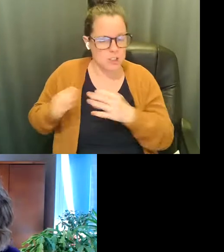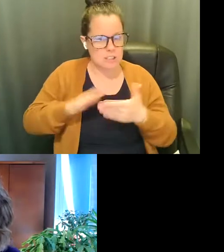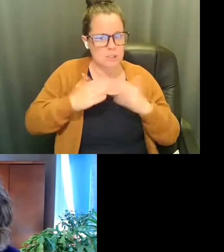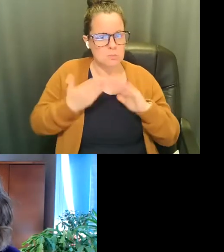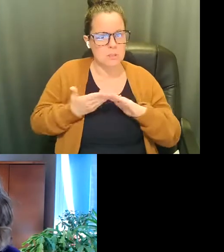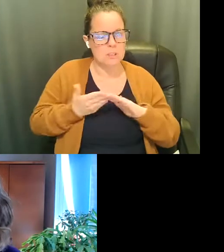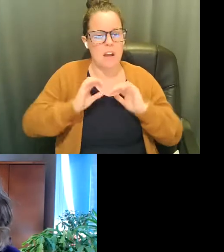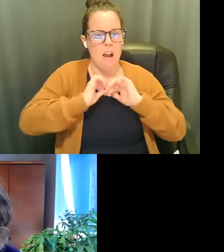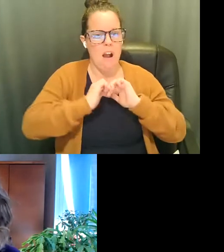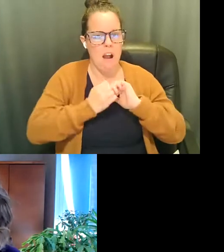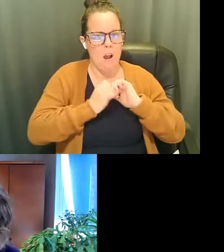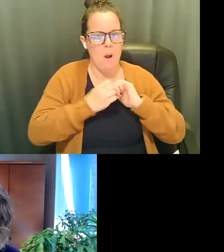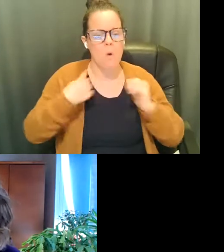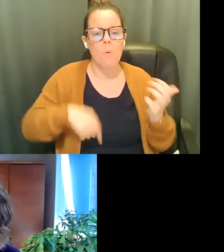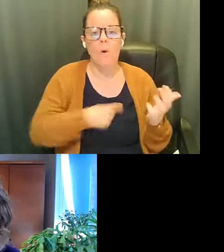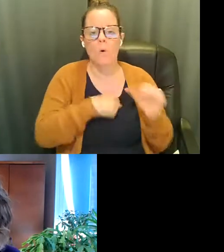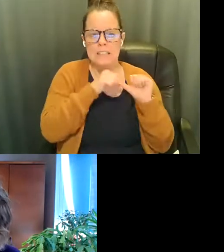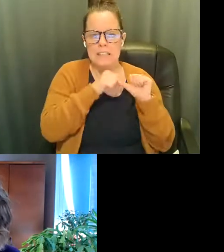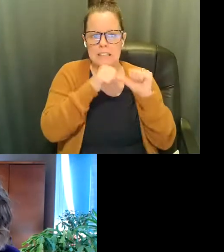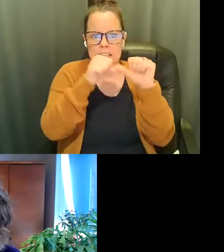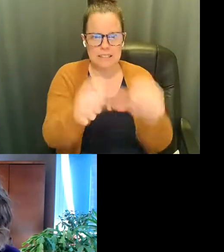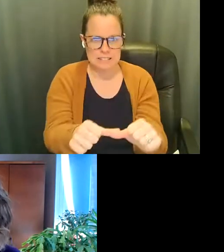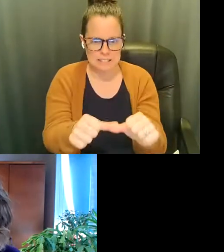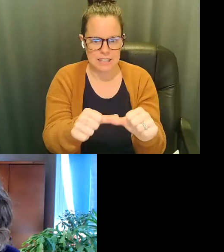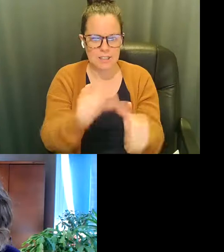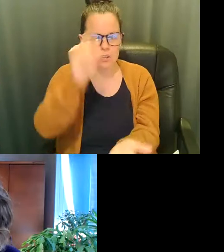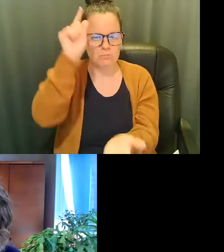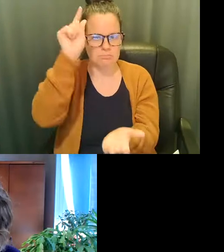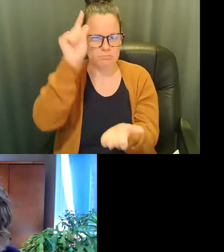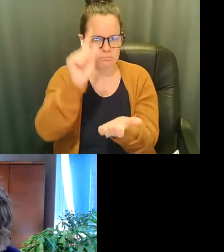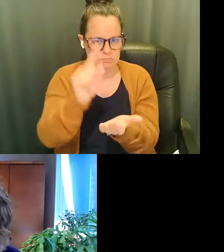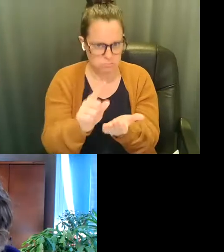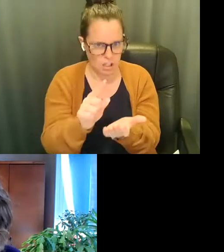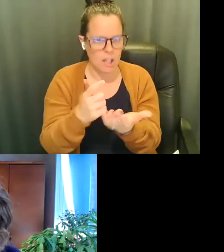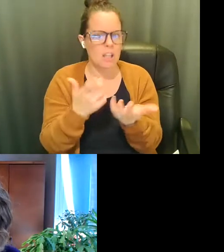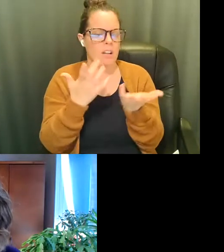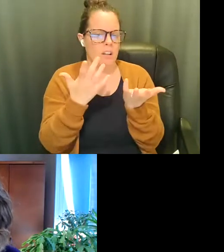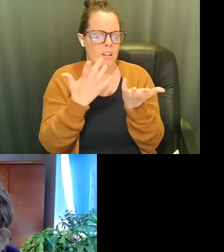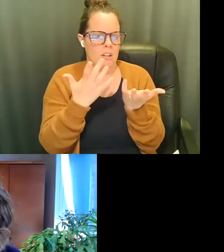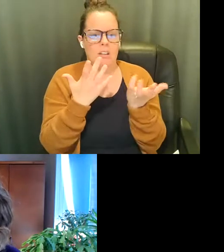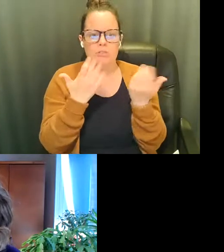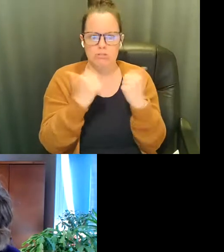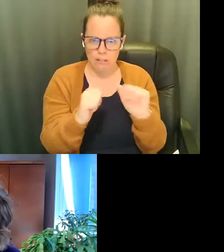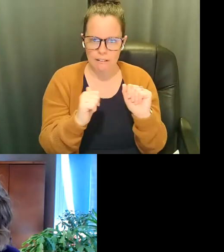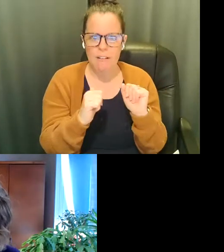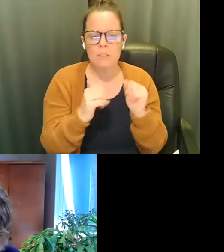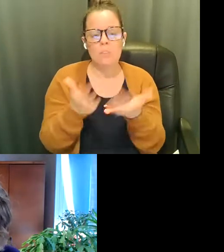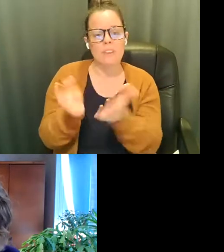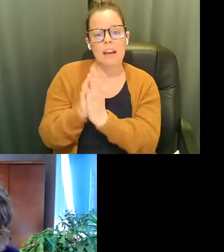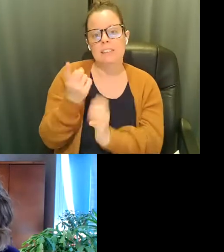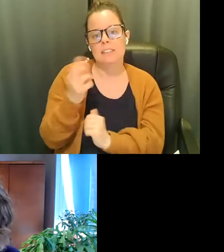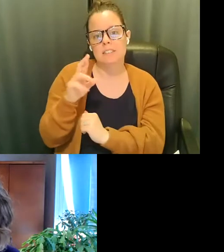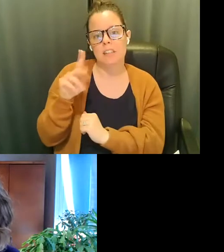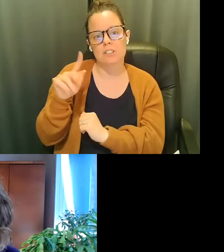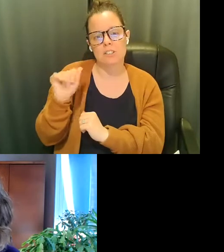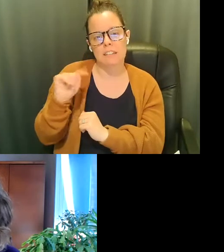how we continue our mitigation measures. We have asked Dr. Ludwig, Medical Director of the Scott County